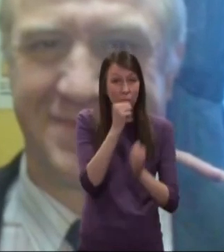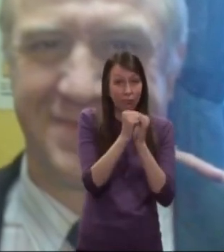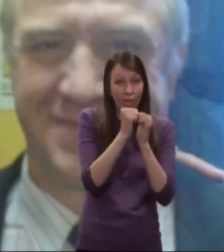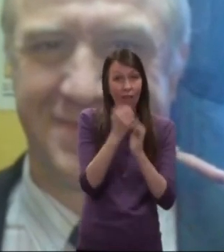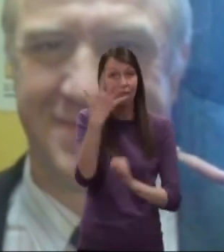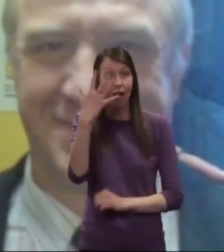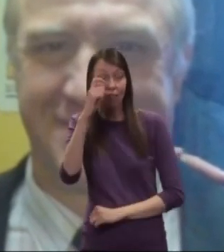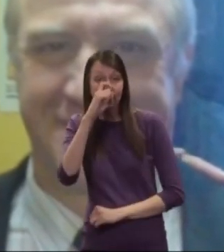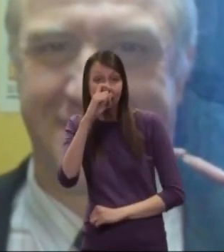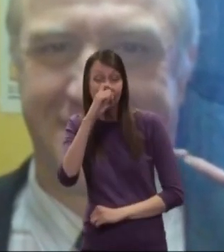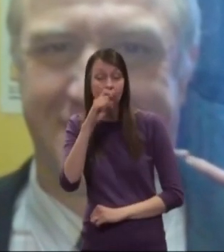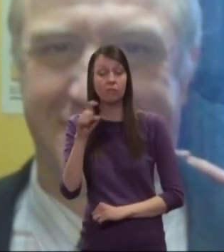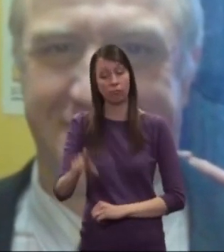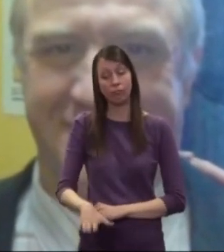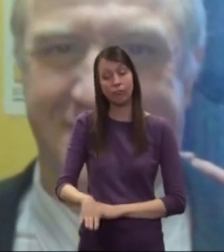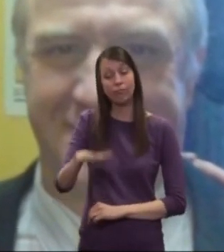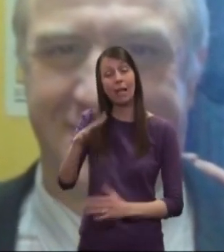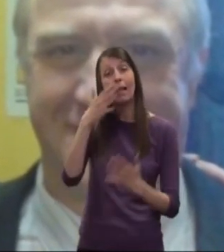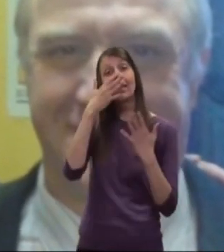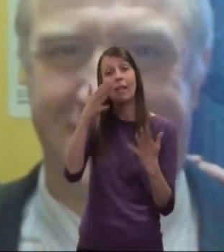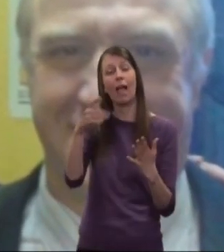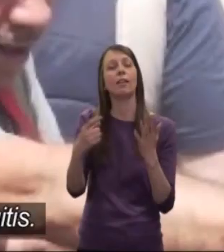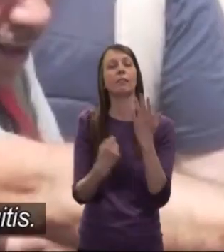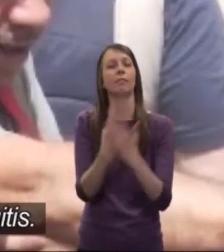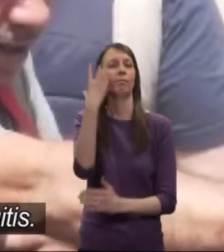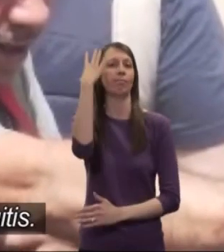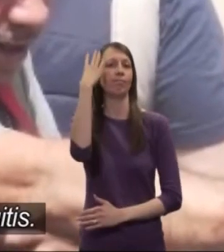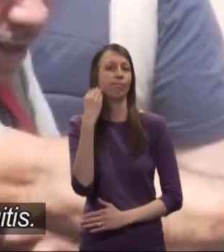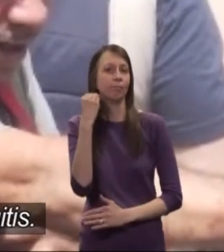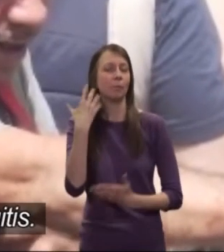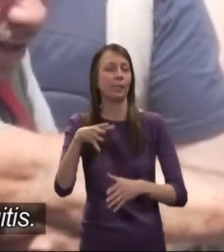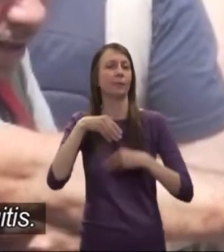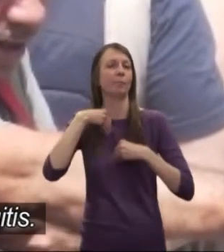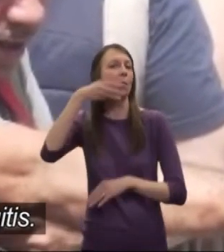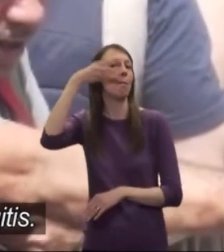brothers and 5 sisters. At the age of 10, Hal lost his hearing after about